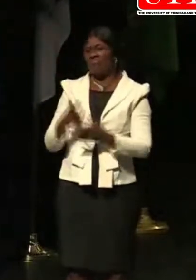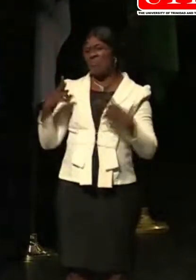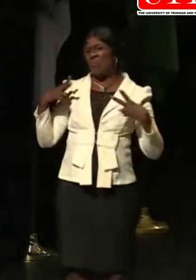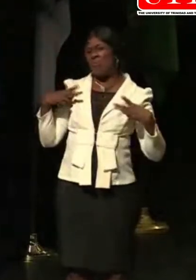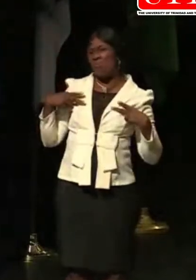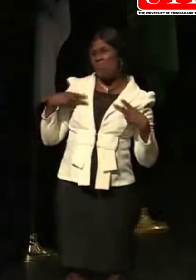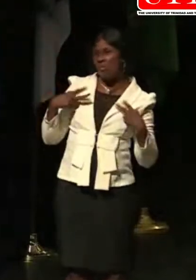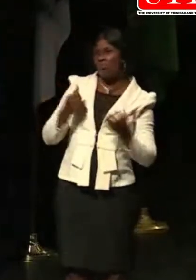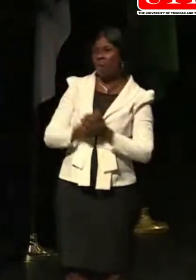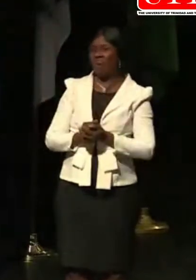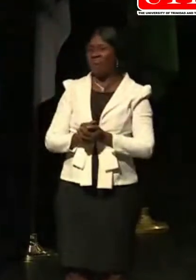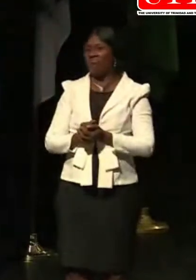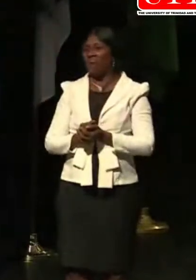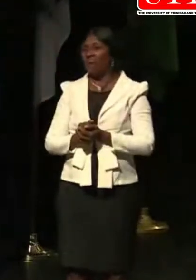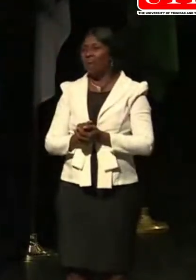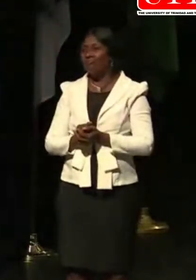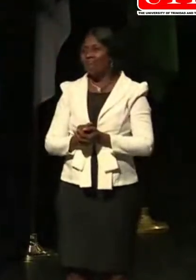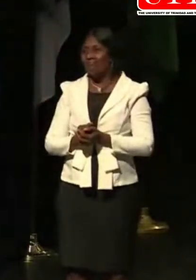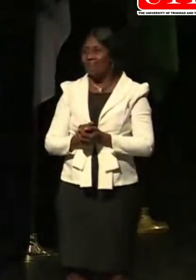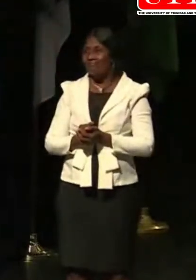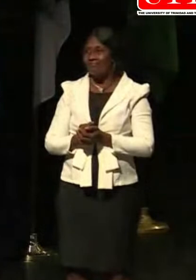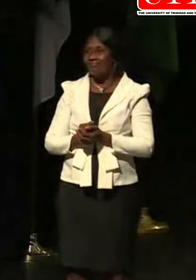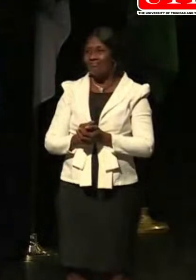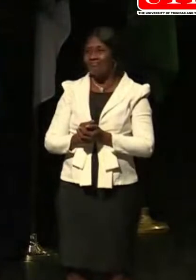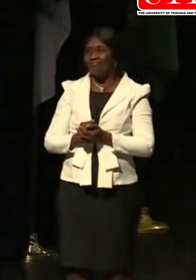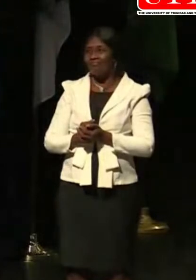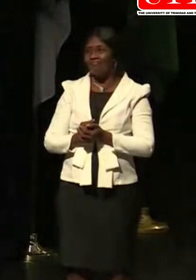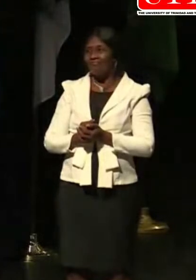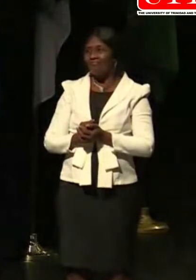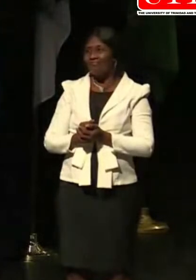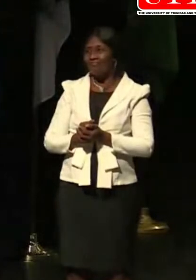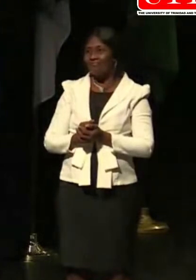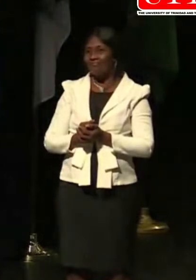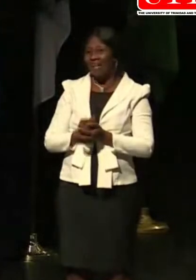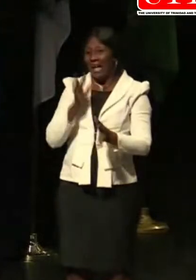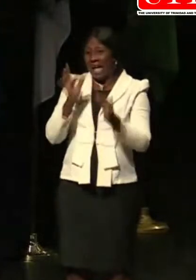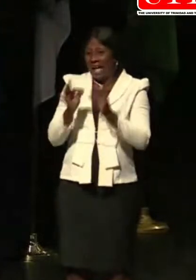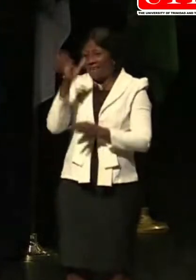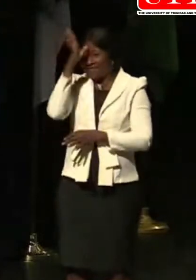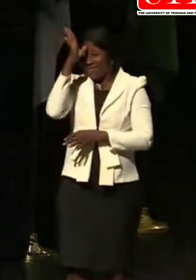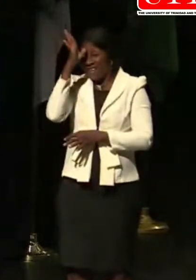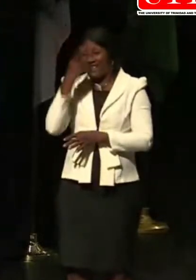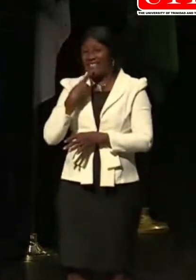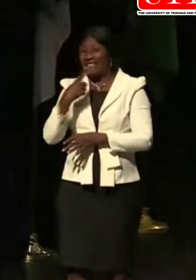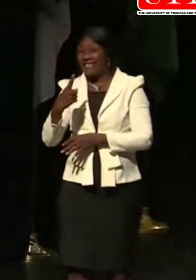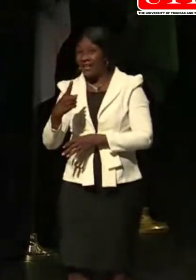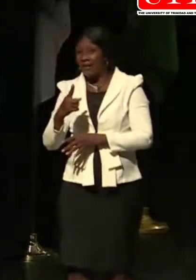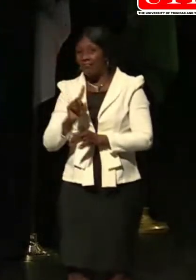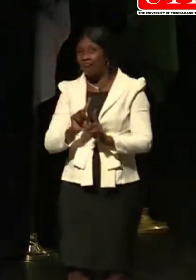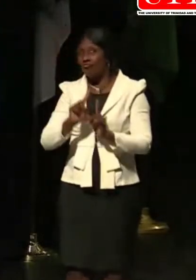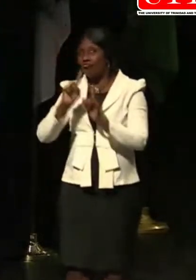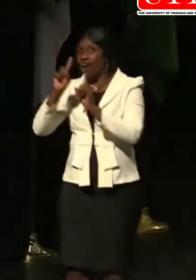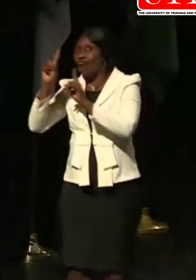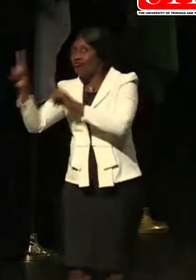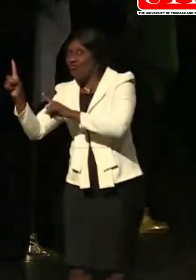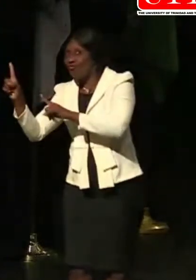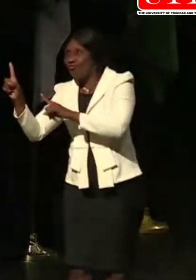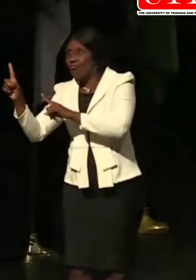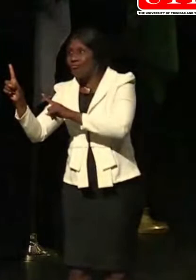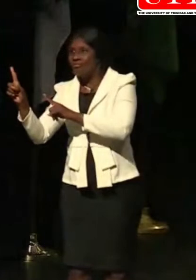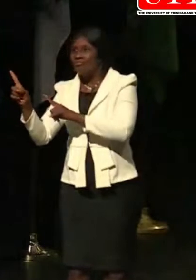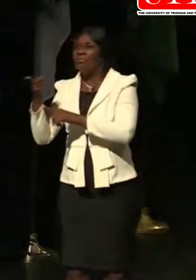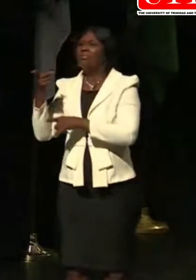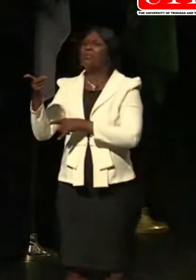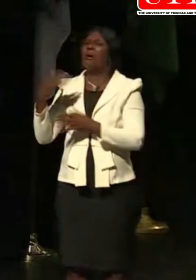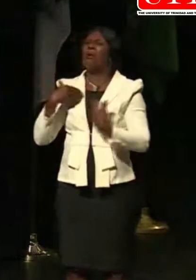down in Scotland Bay. And when we set out to come back to port, we had a